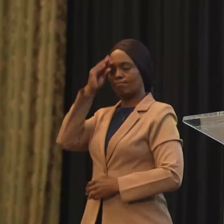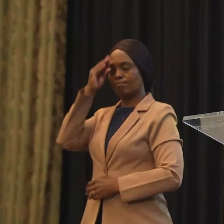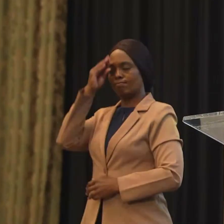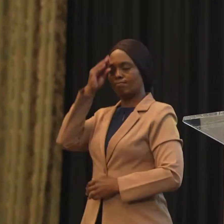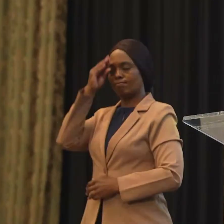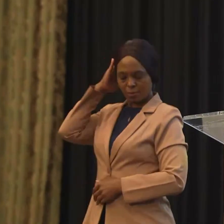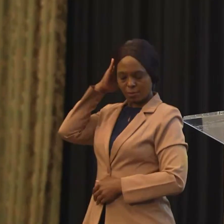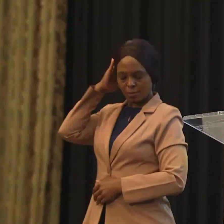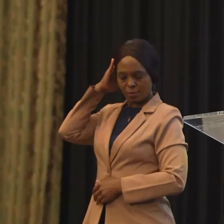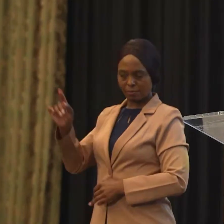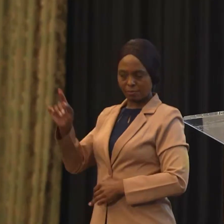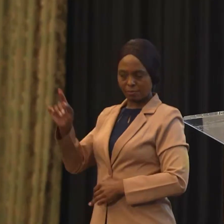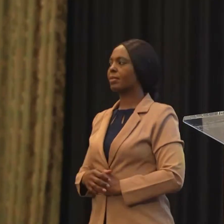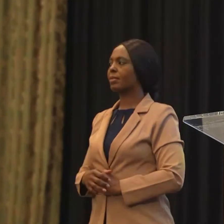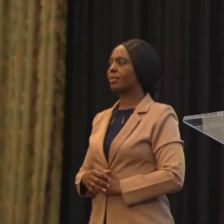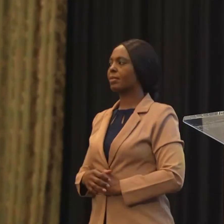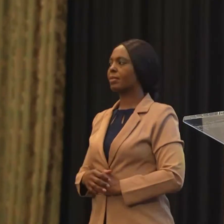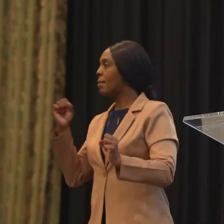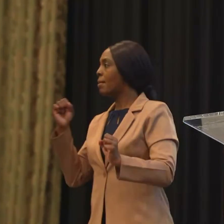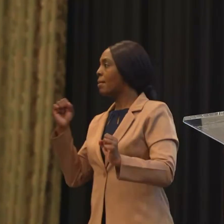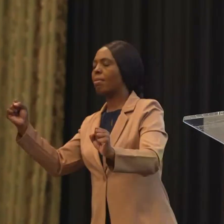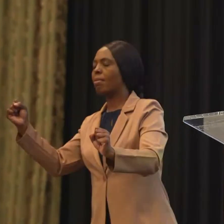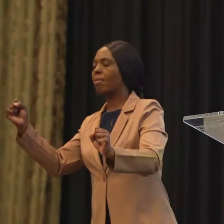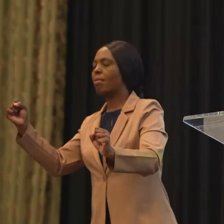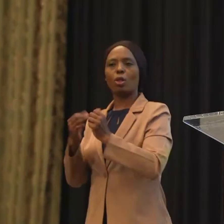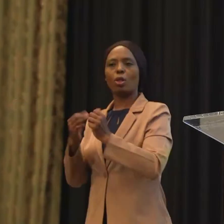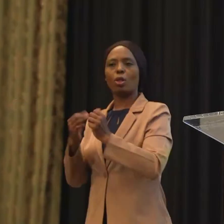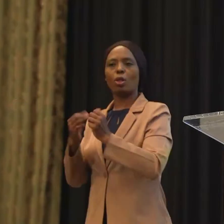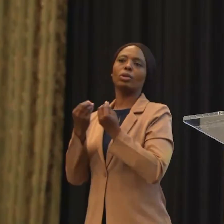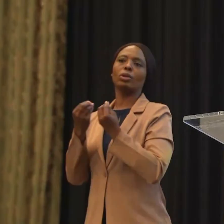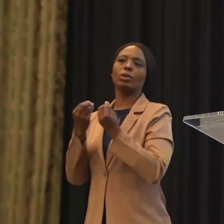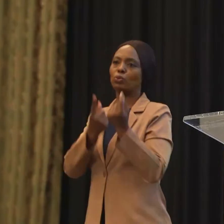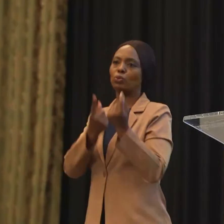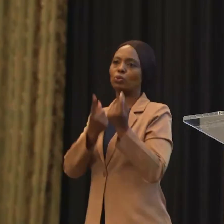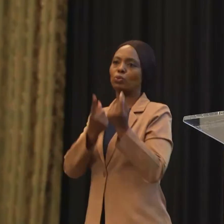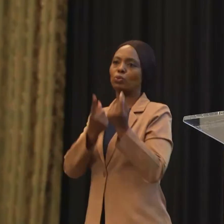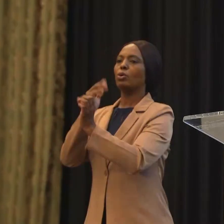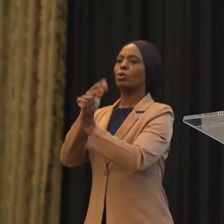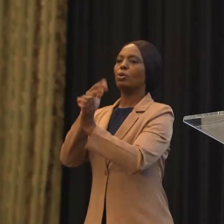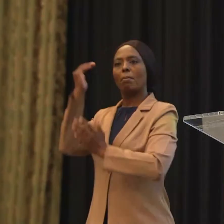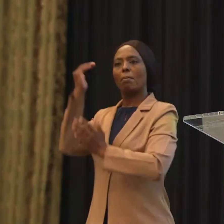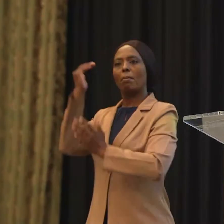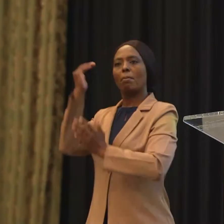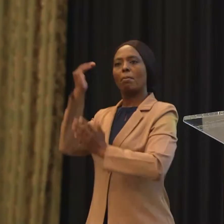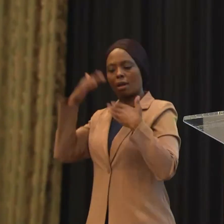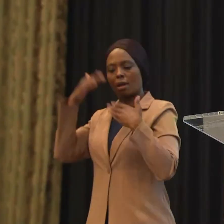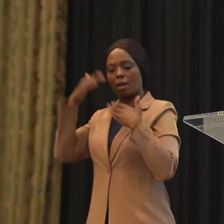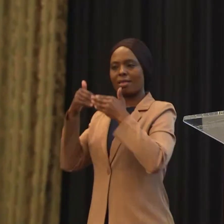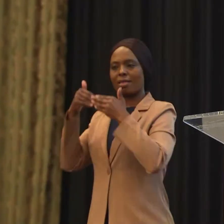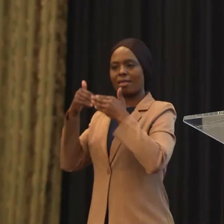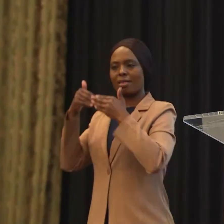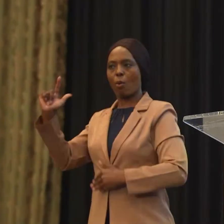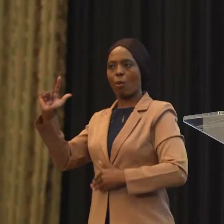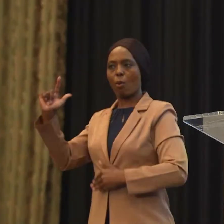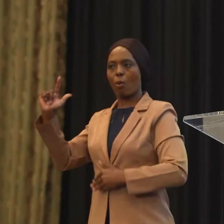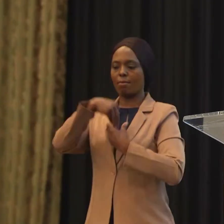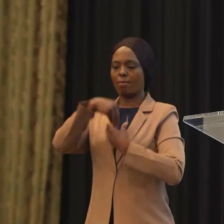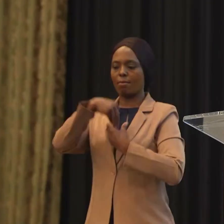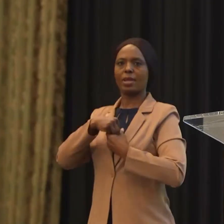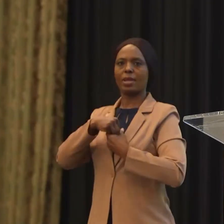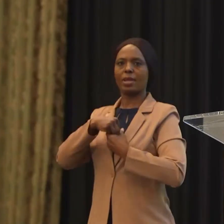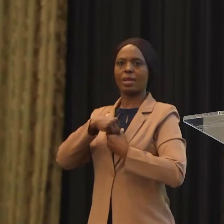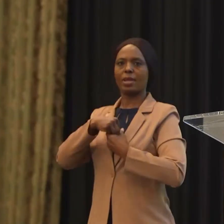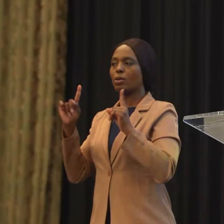that there is definitely a lot to be done to ensure better mental health care for all, And this cannot be done without a